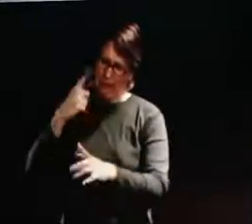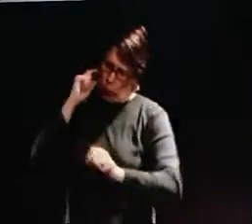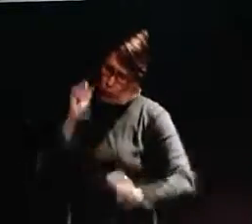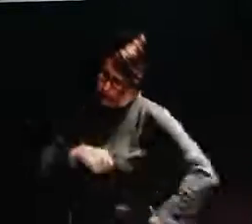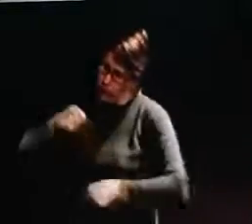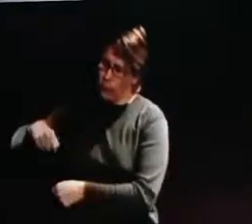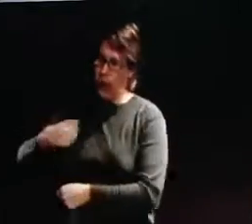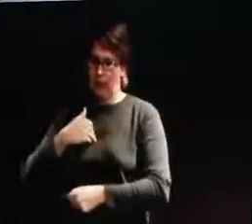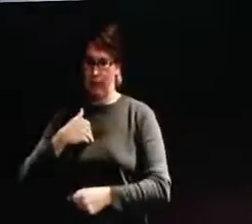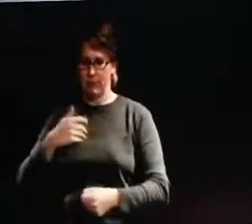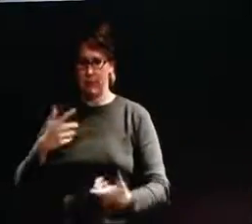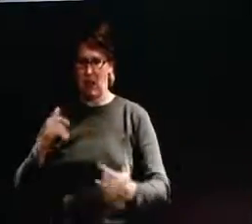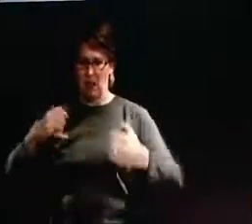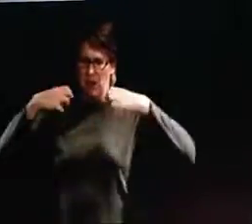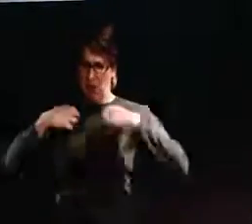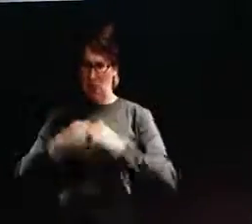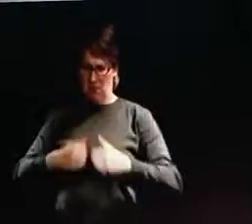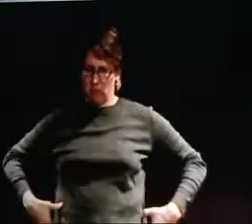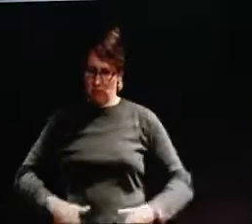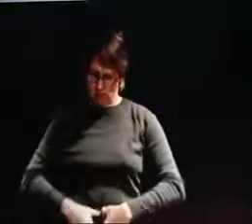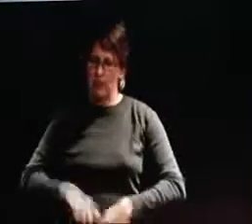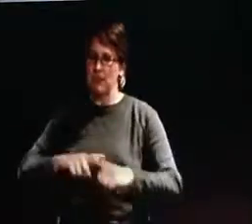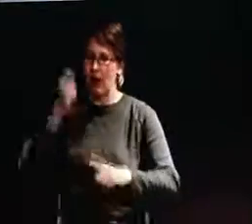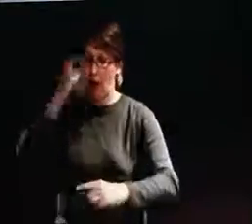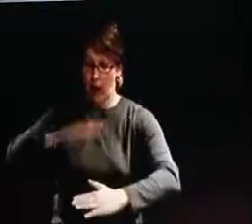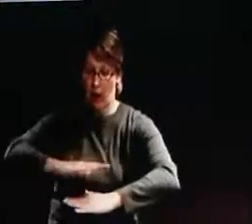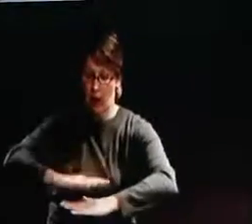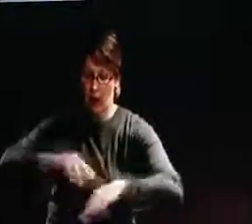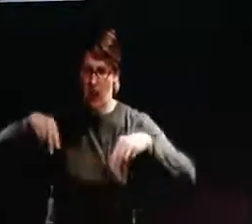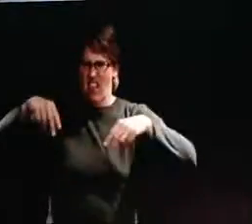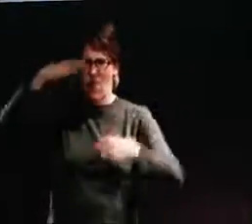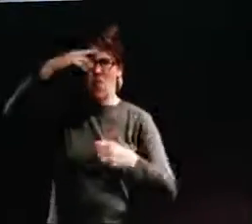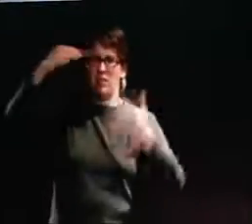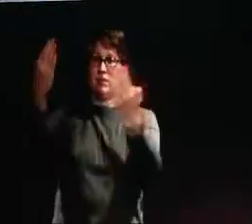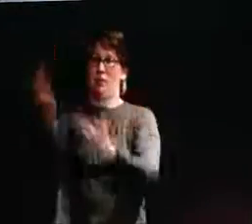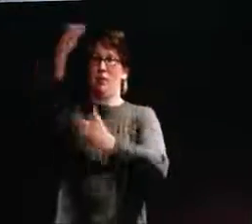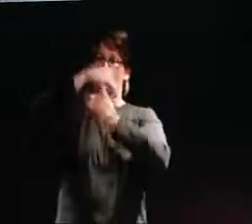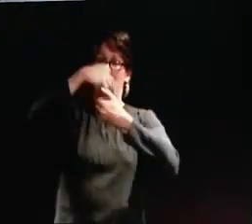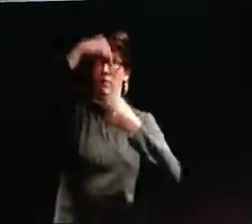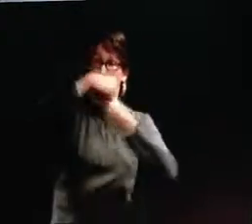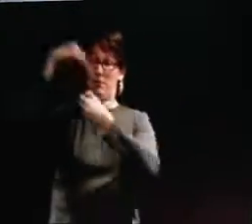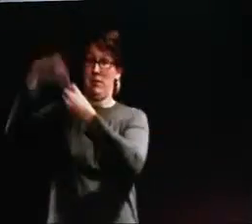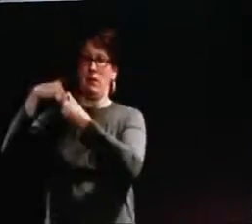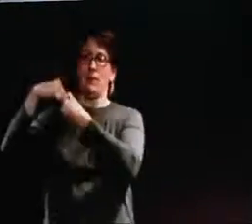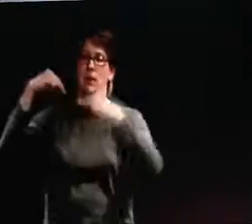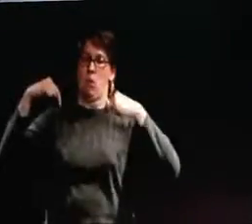it's specifically made for camping. And it doesn't close like your